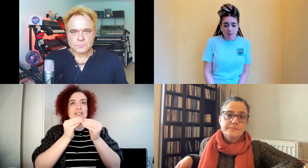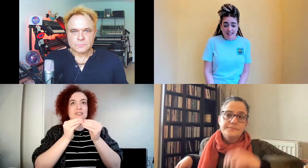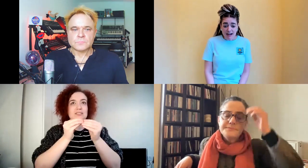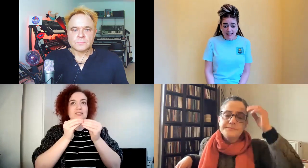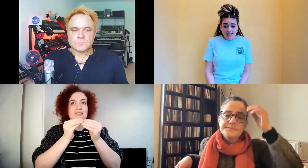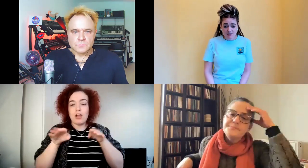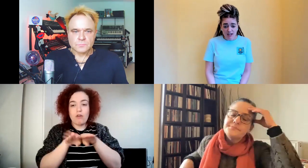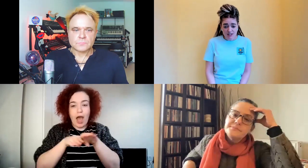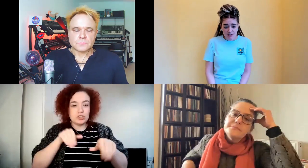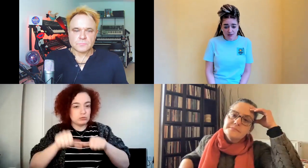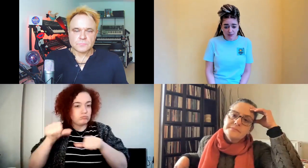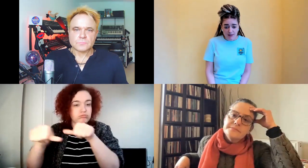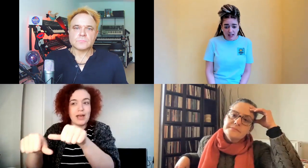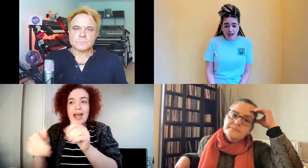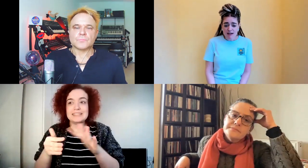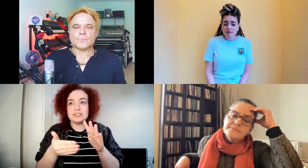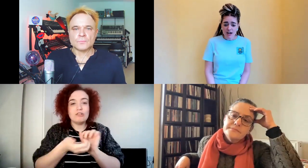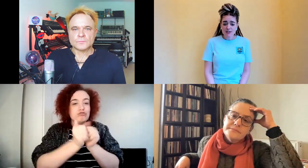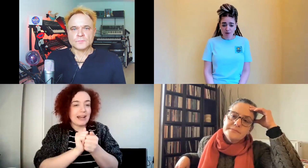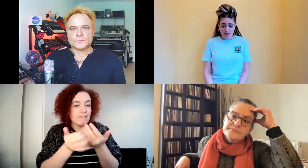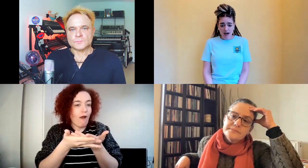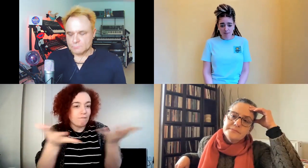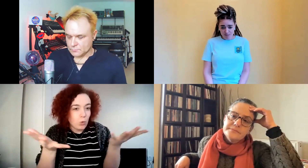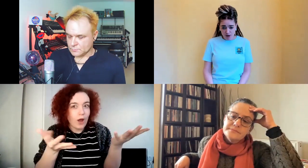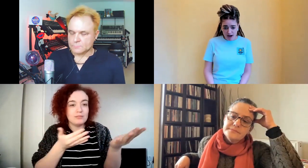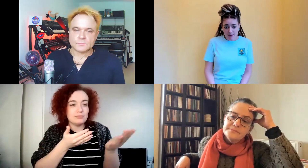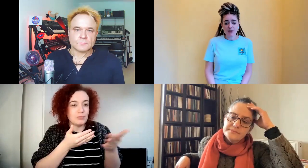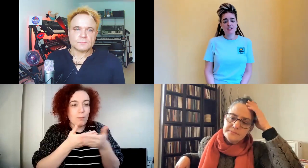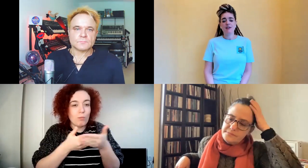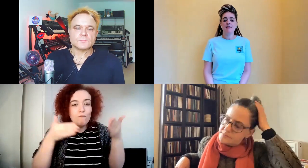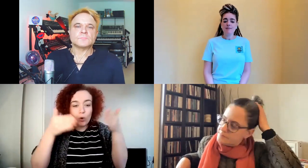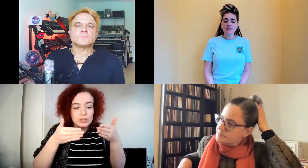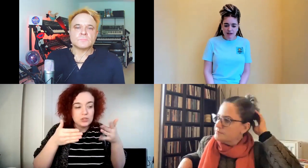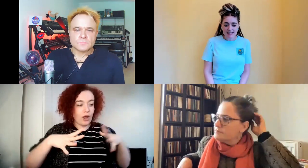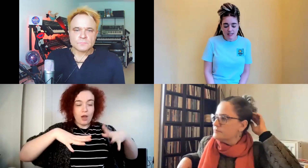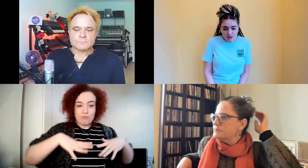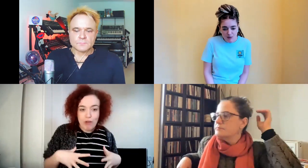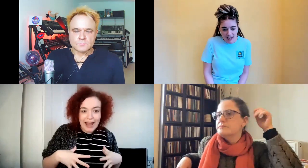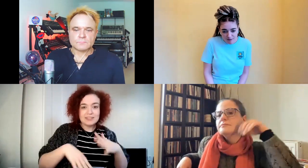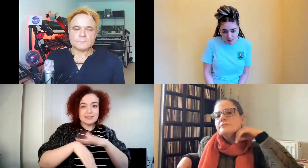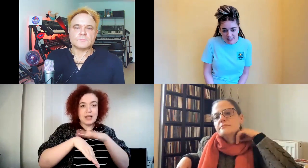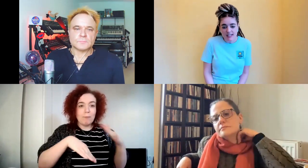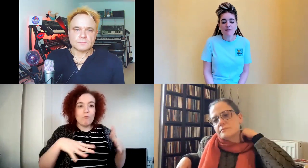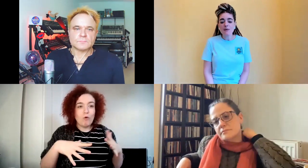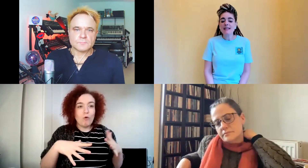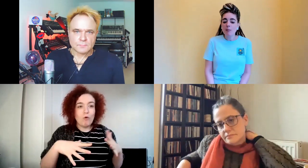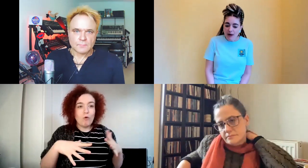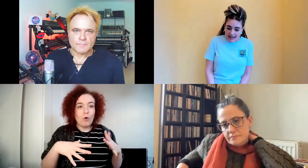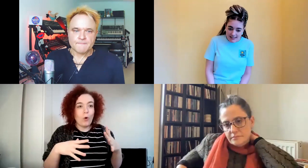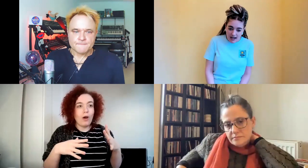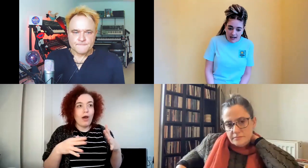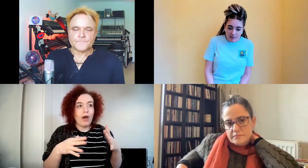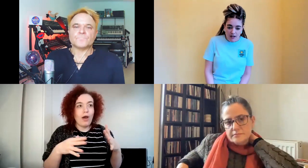So my directors tried to create rehearsal program in order to create it suitable for everybody. So focusing